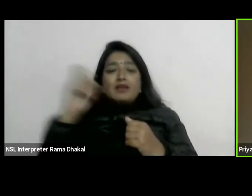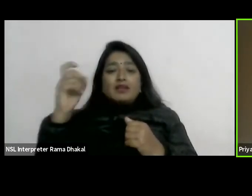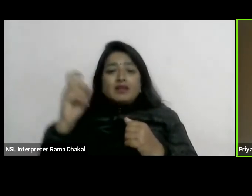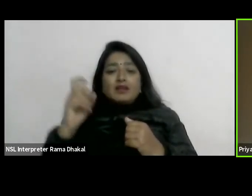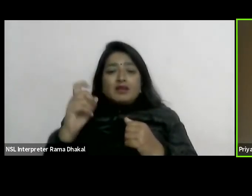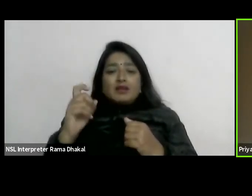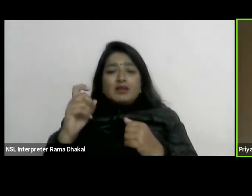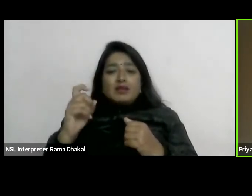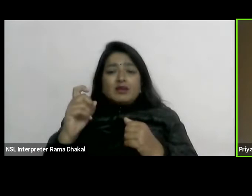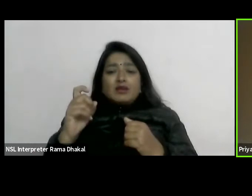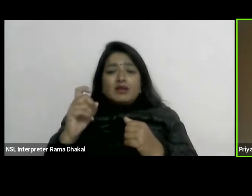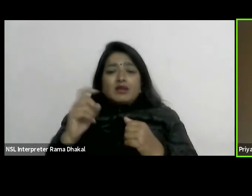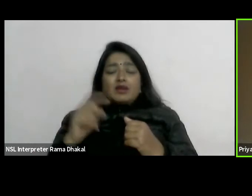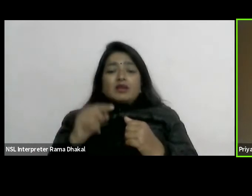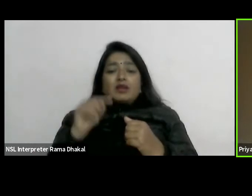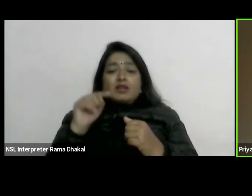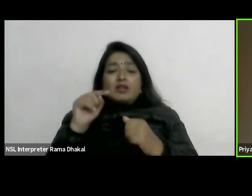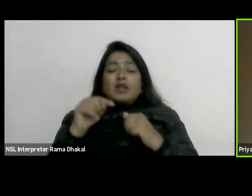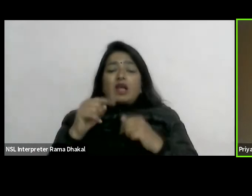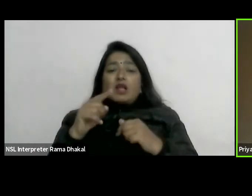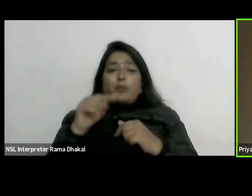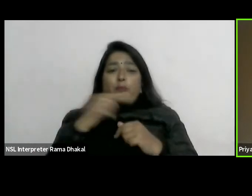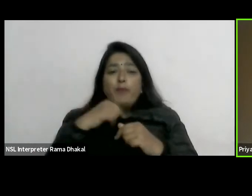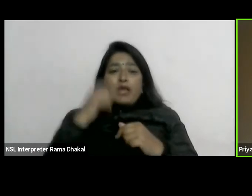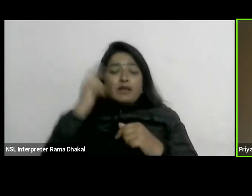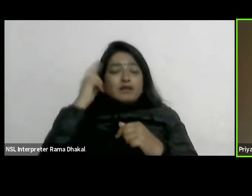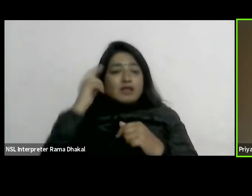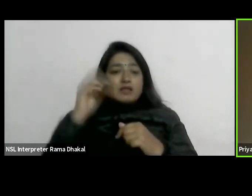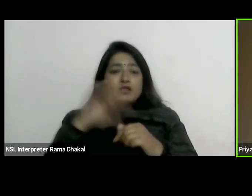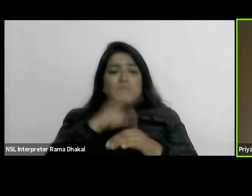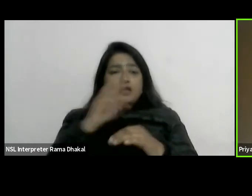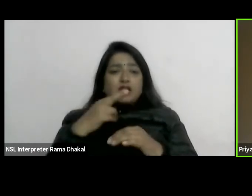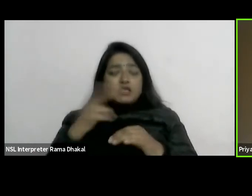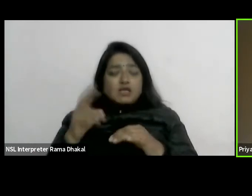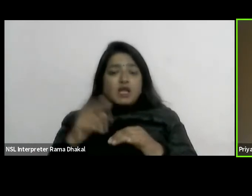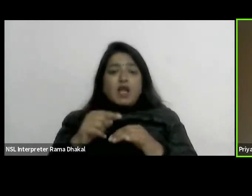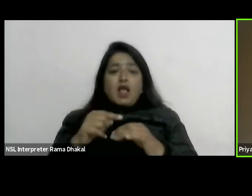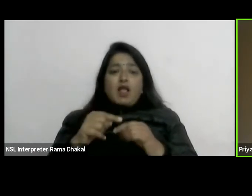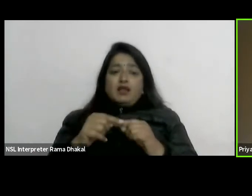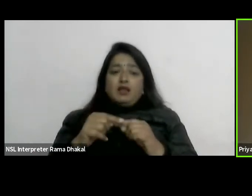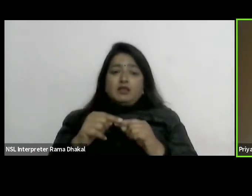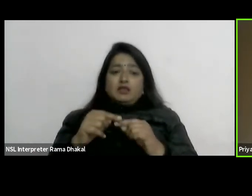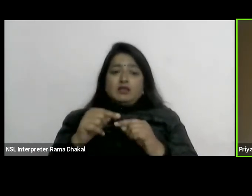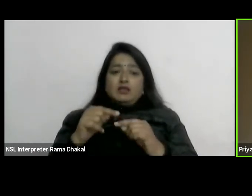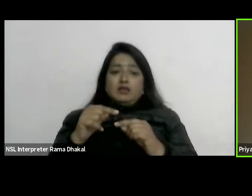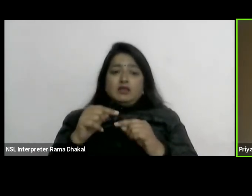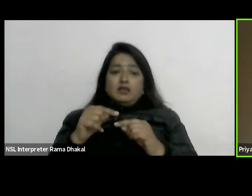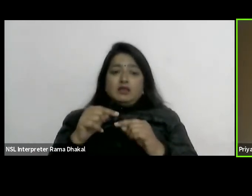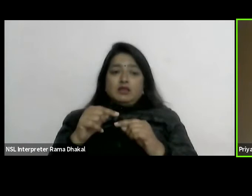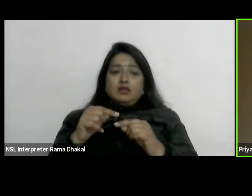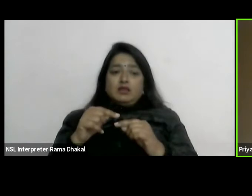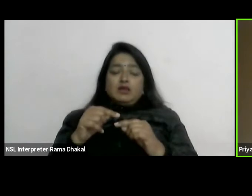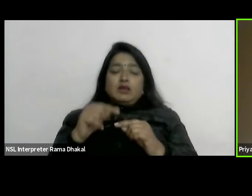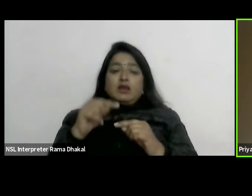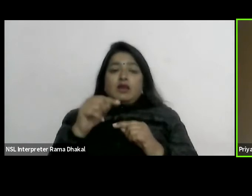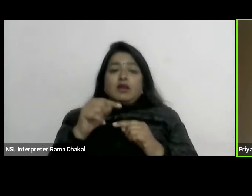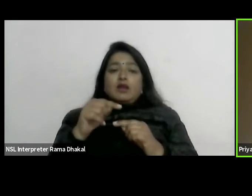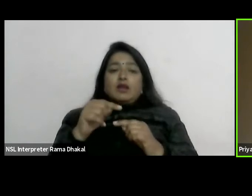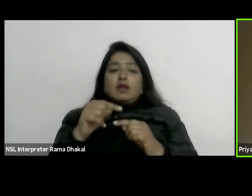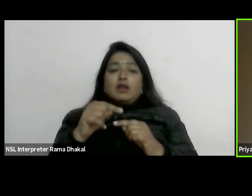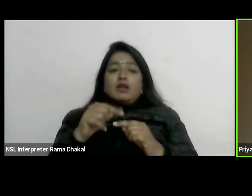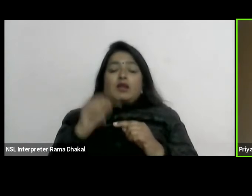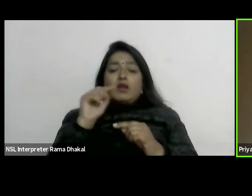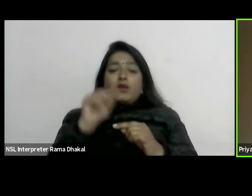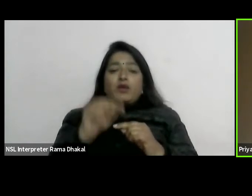I'm sure many of you believe, like we do, that mandate holders, including CEDAW, must protect the right of these women